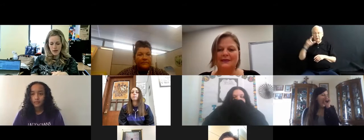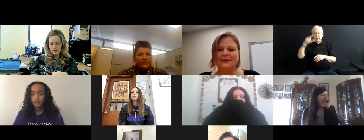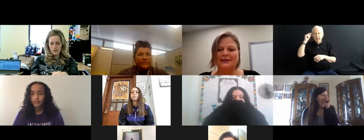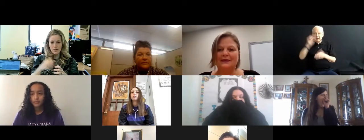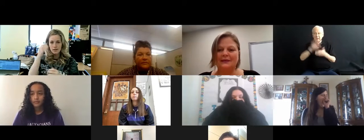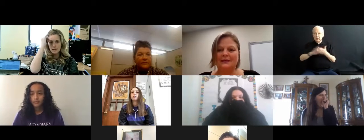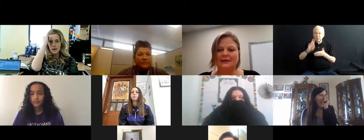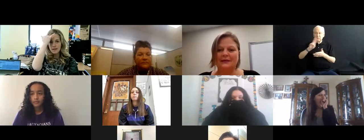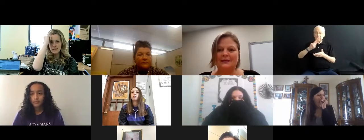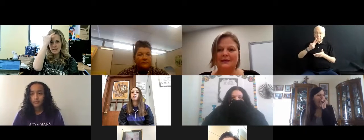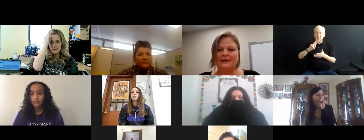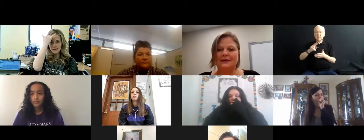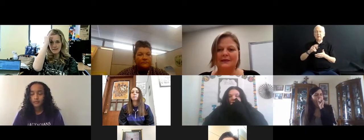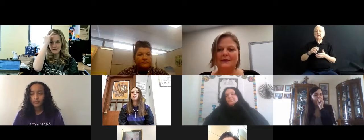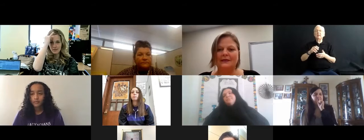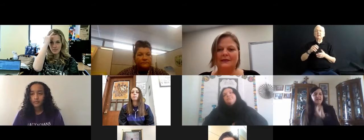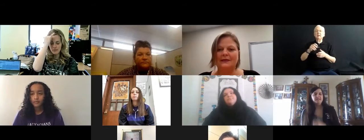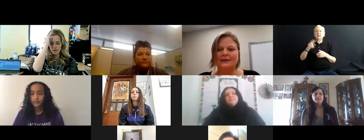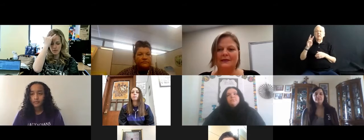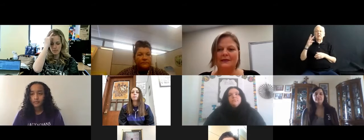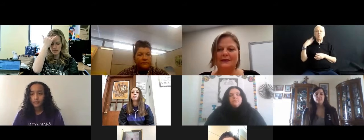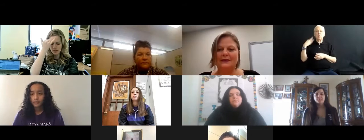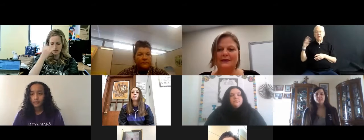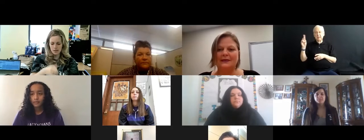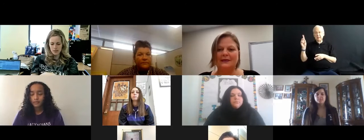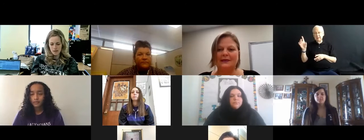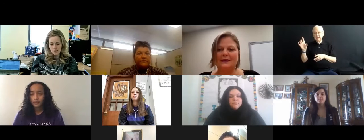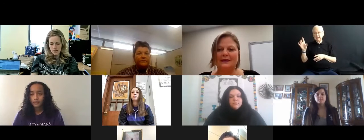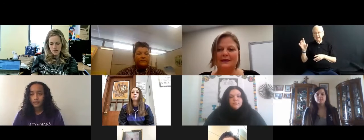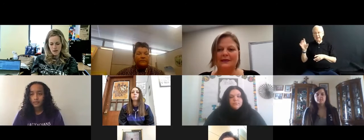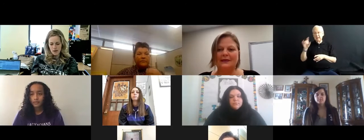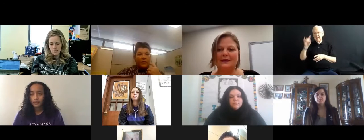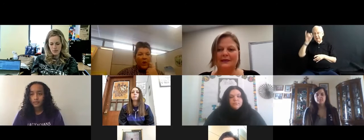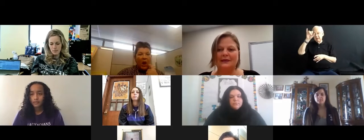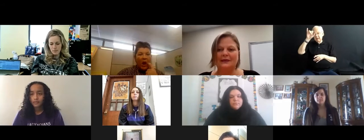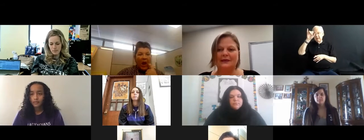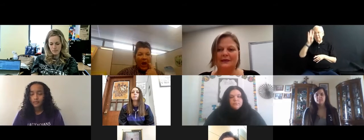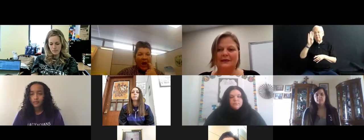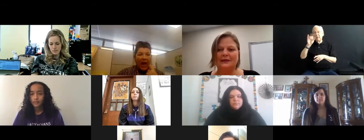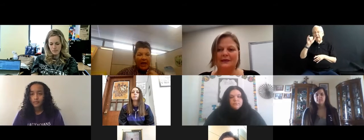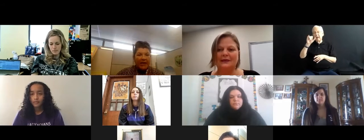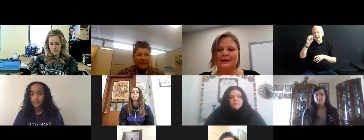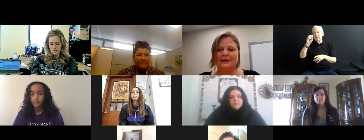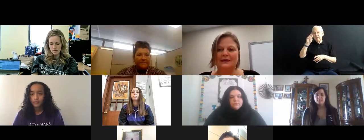Their mascot is the bison, the buffalo or bison.